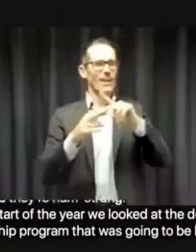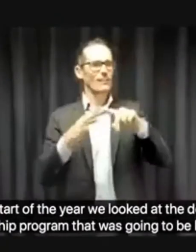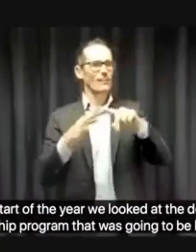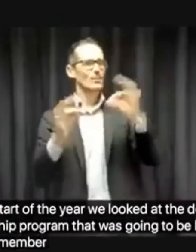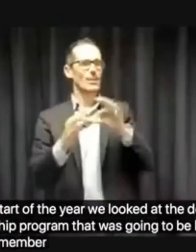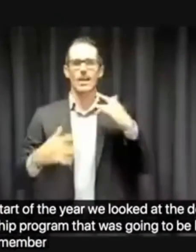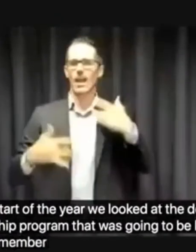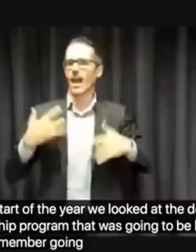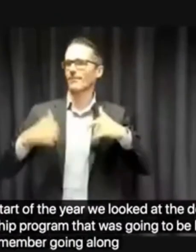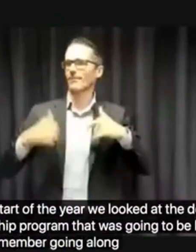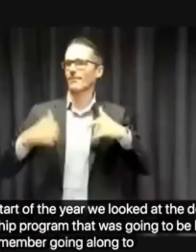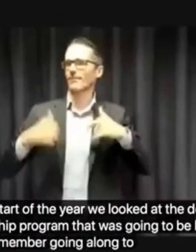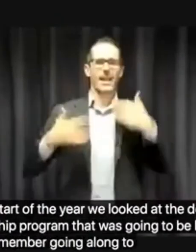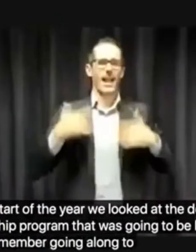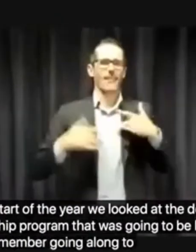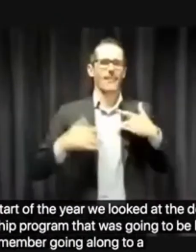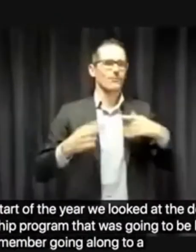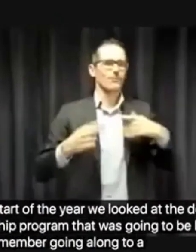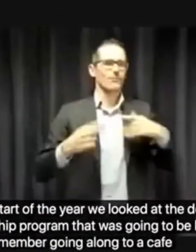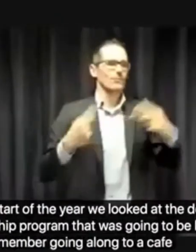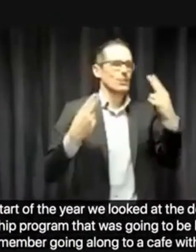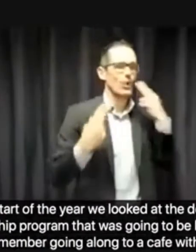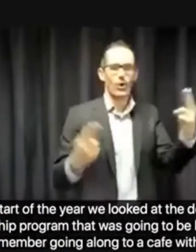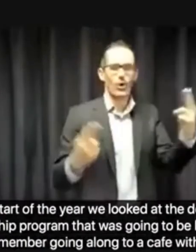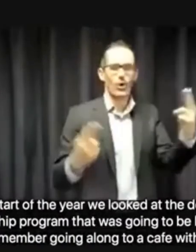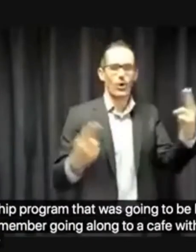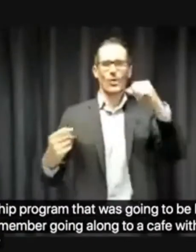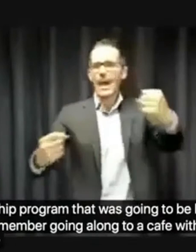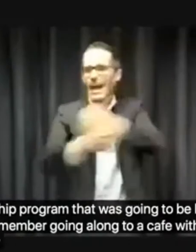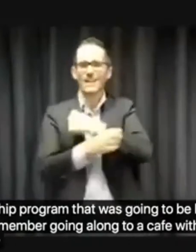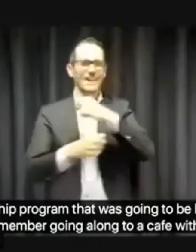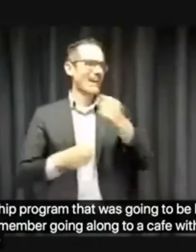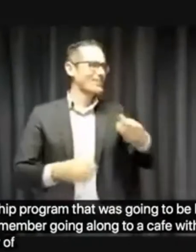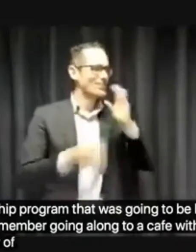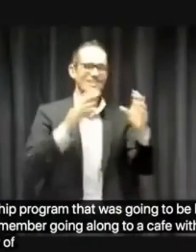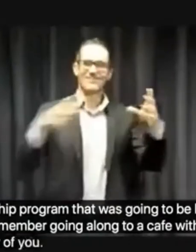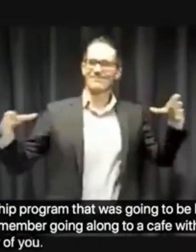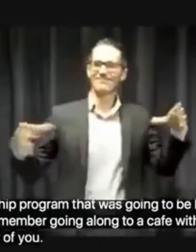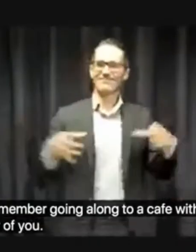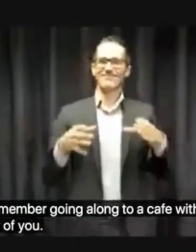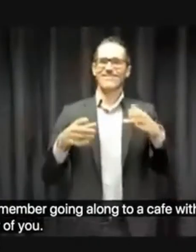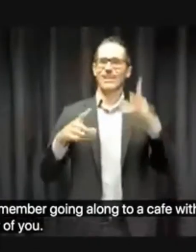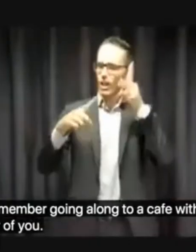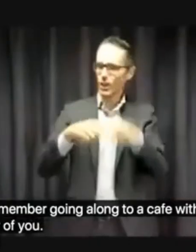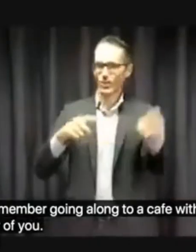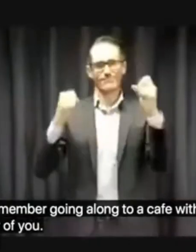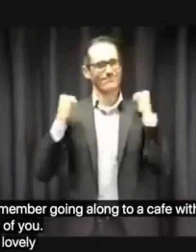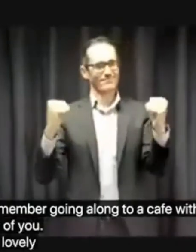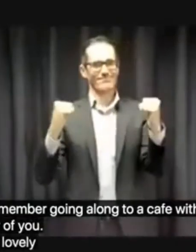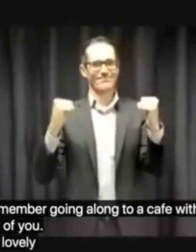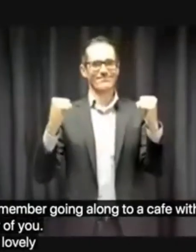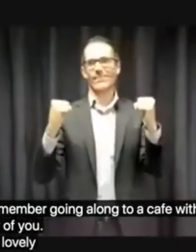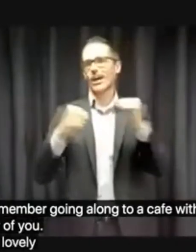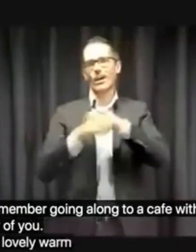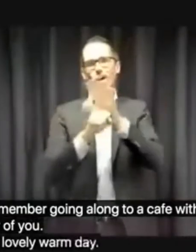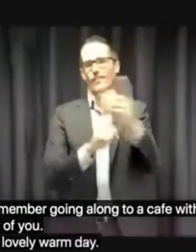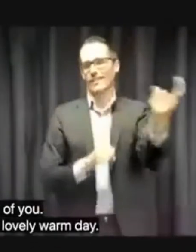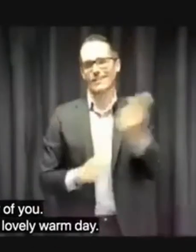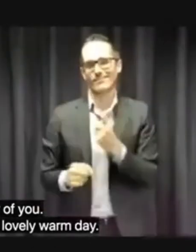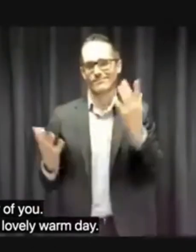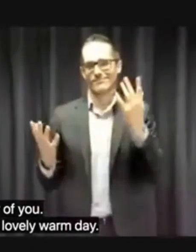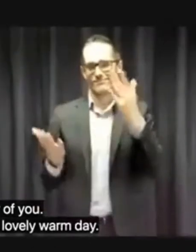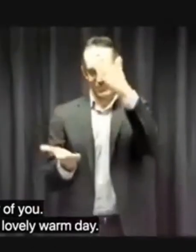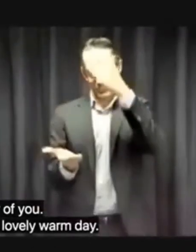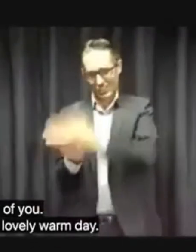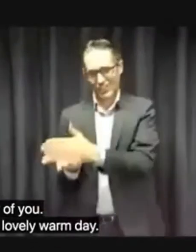you was a lovely warm day. It was February, it was July, it was great, it was enjoyable. We could hug each other, have drinks, get together, no social distancing. It